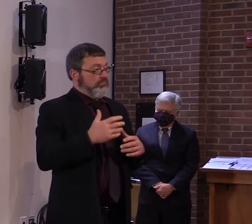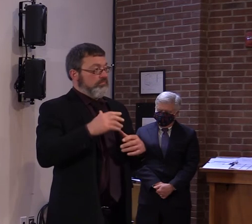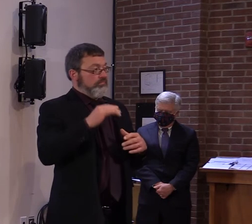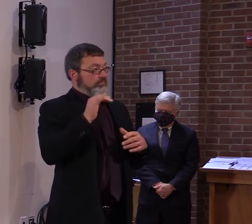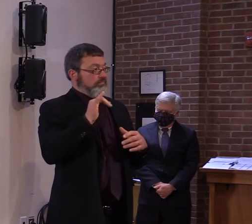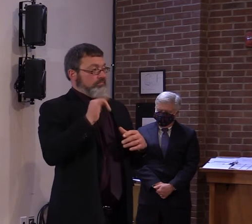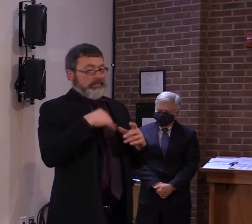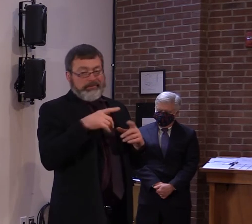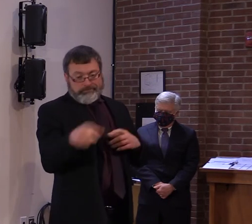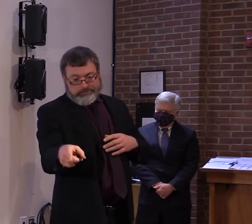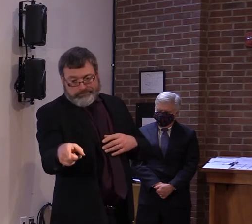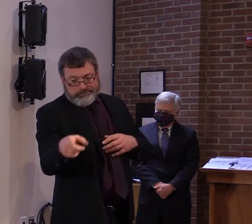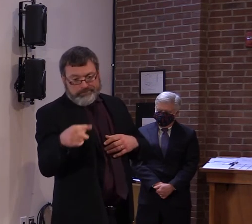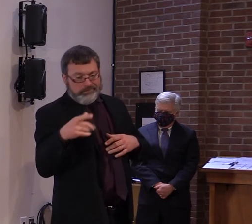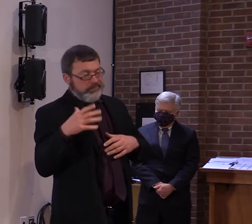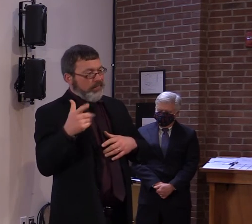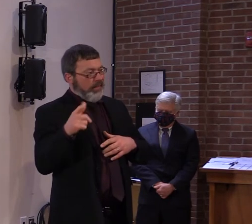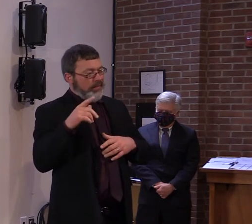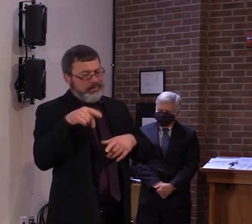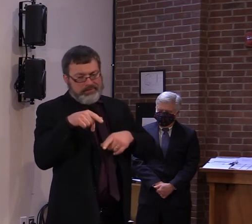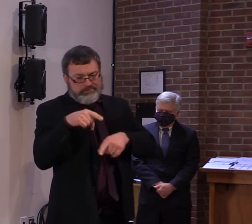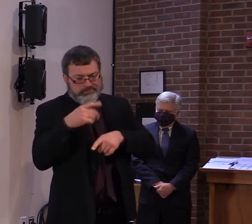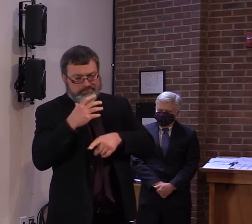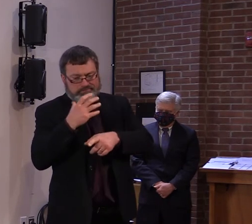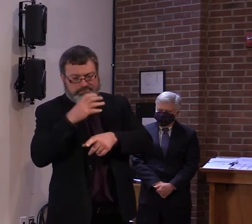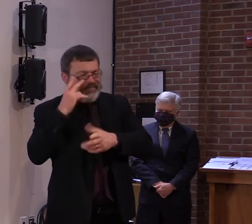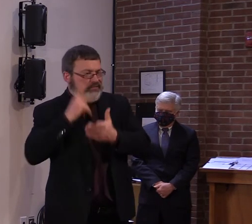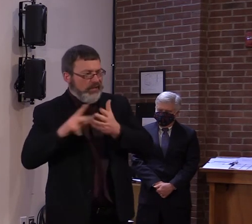Okay, it's certainly data that people are looking for.